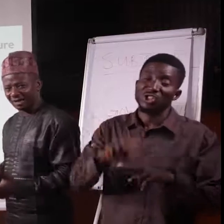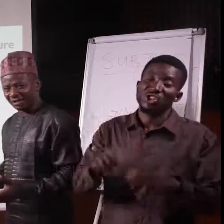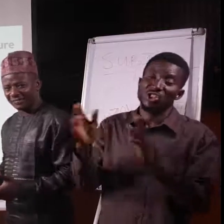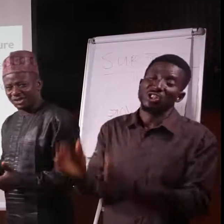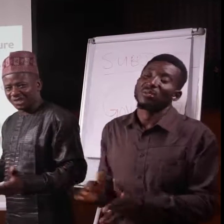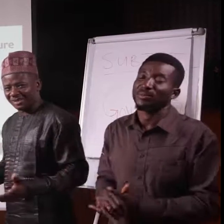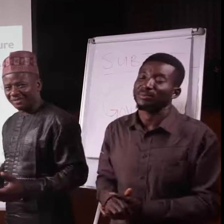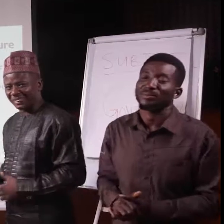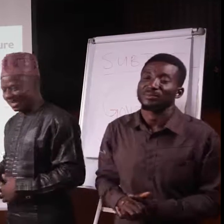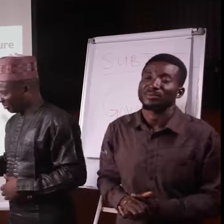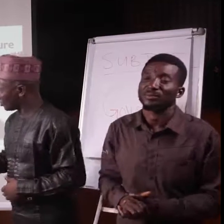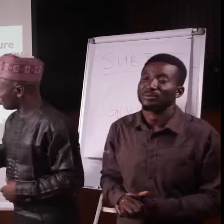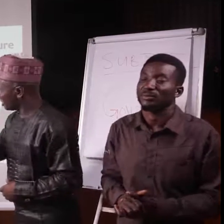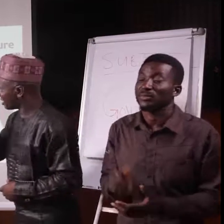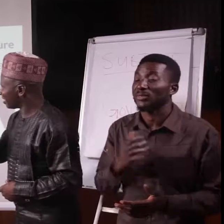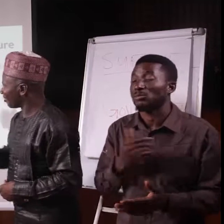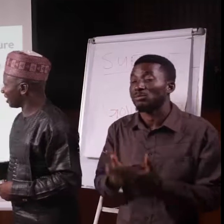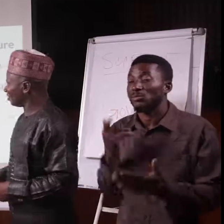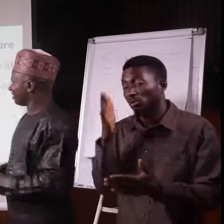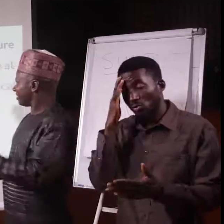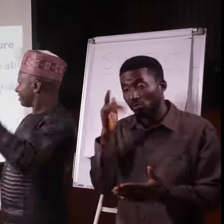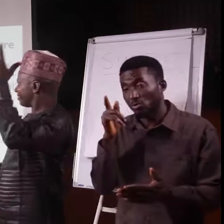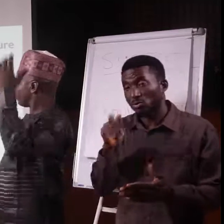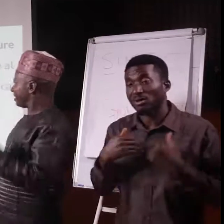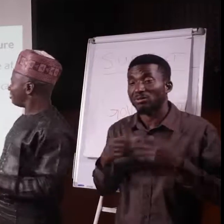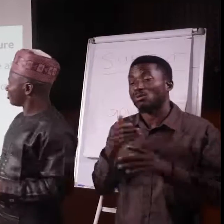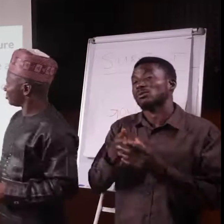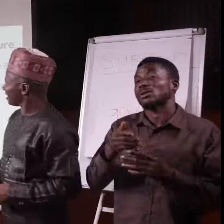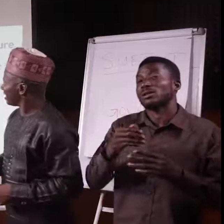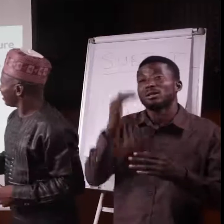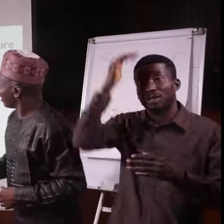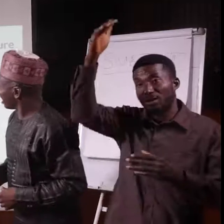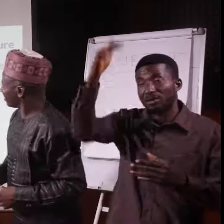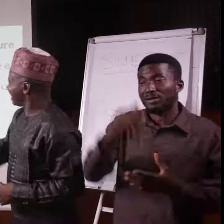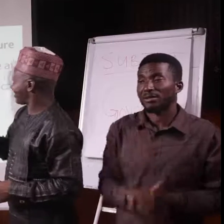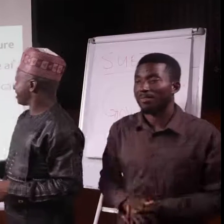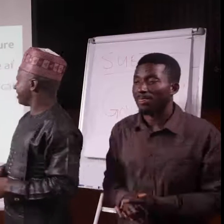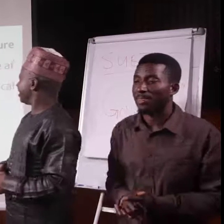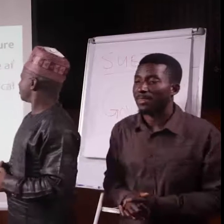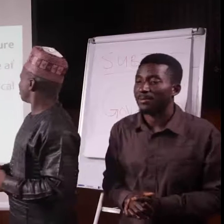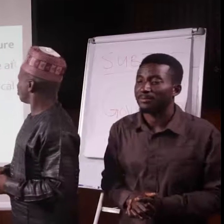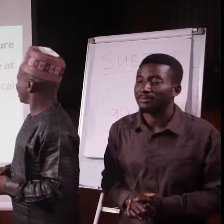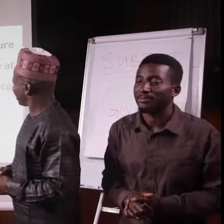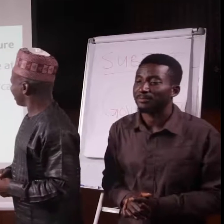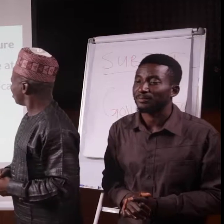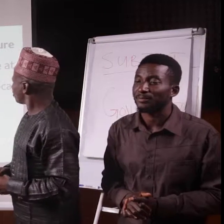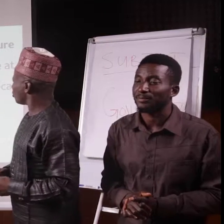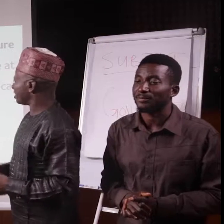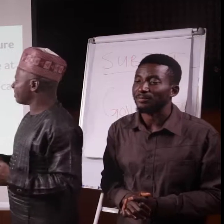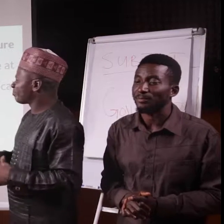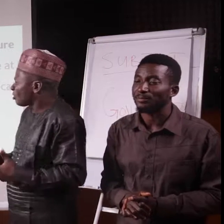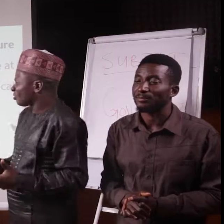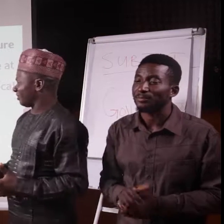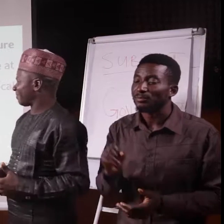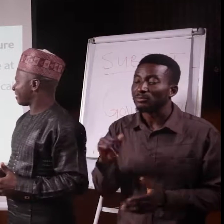of the local government chairman, and before you know it, one will be able to raise easily in his political career. So